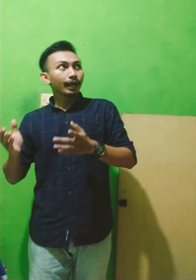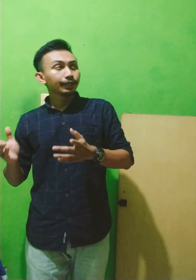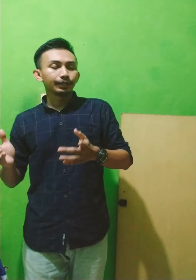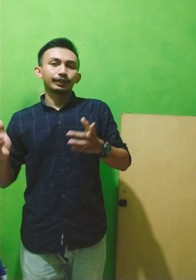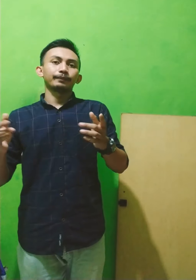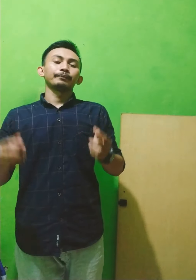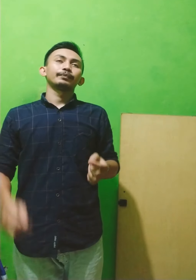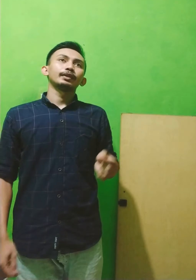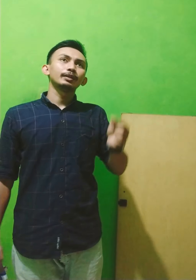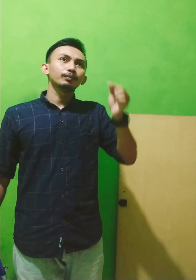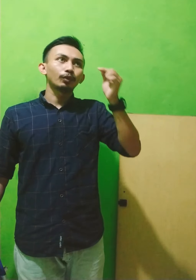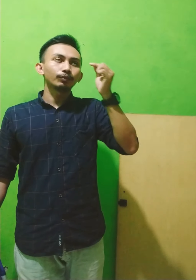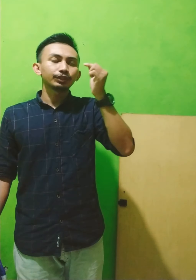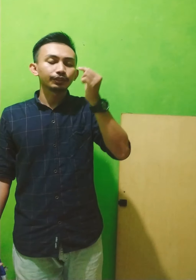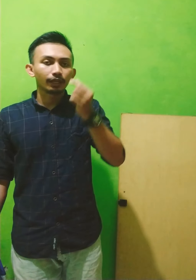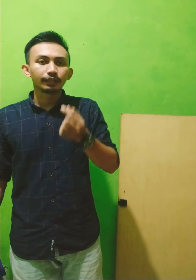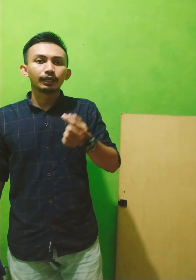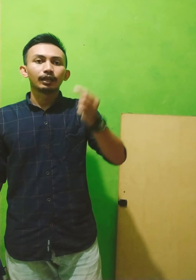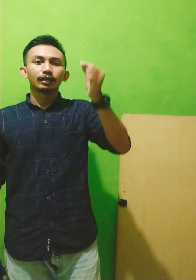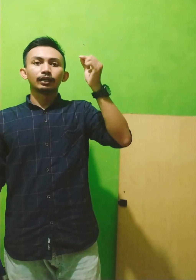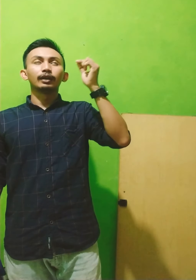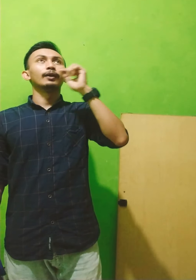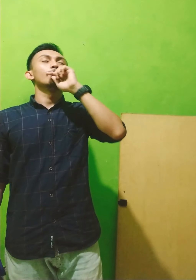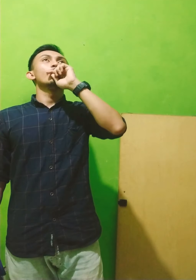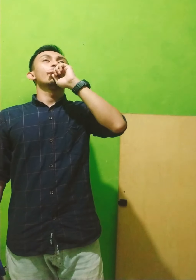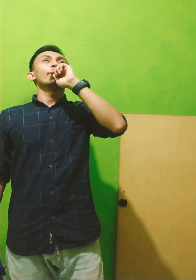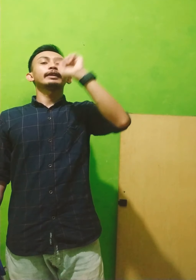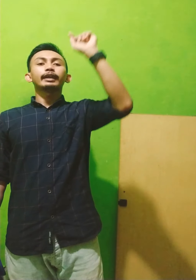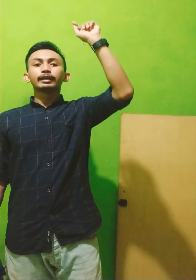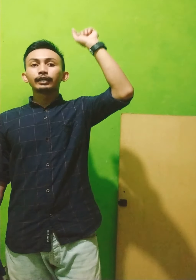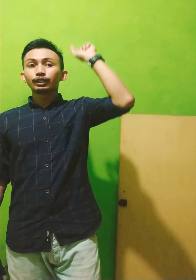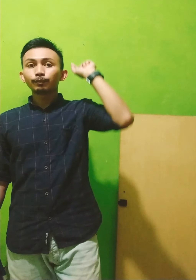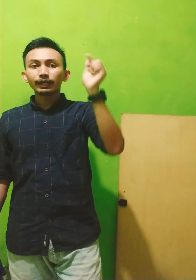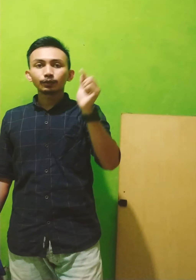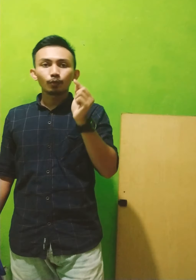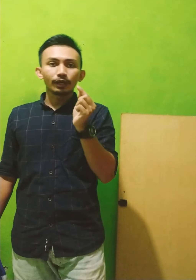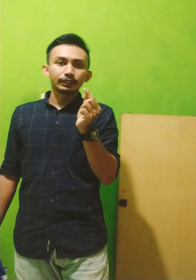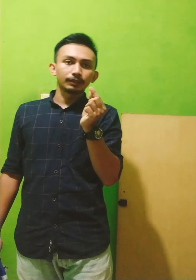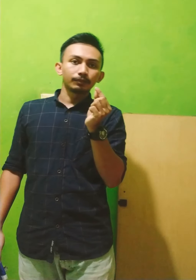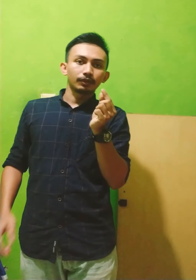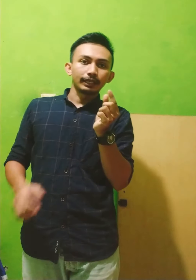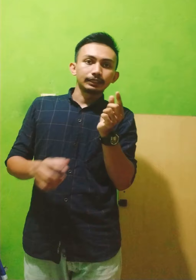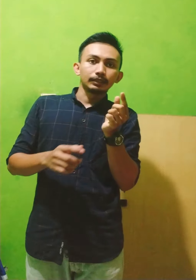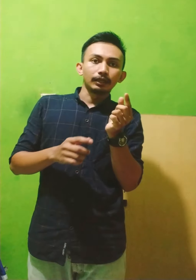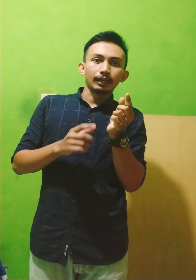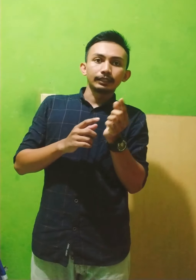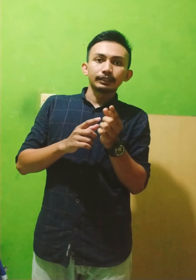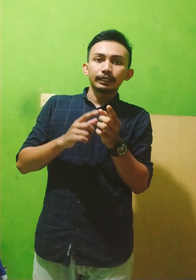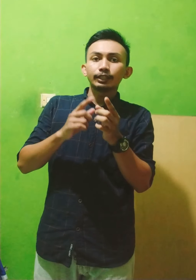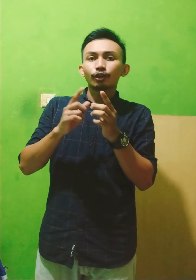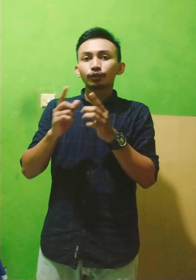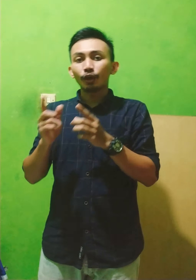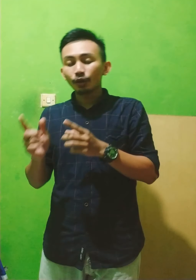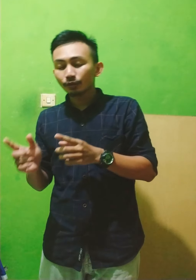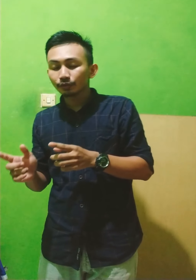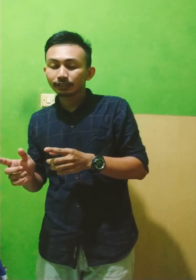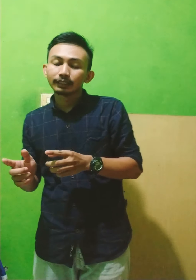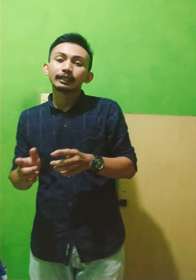idea idea. The best way to summarize ideas in your conclusion